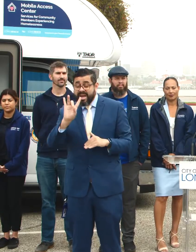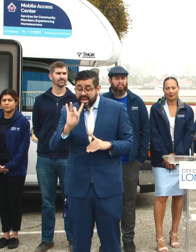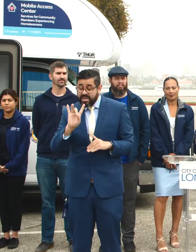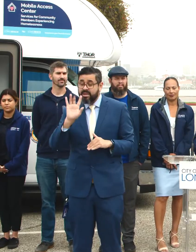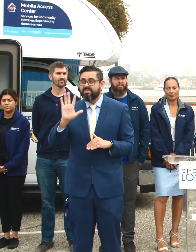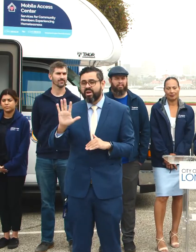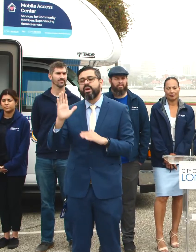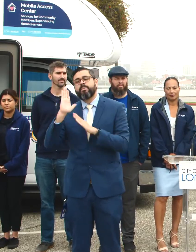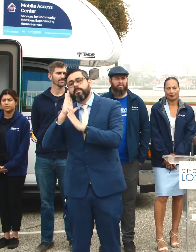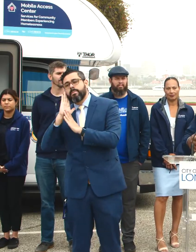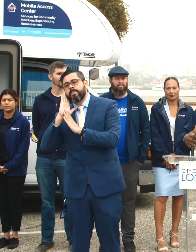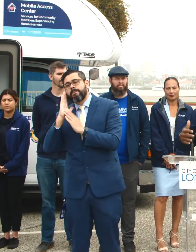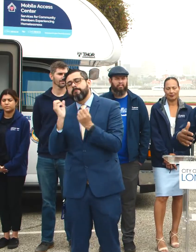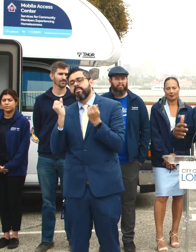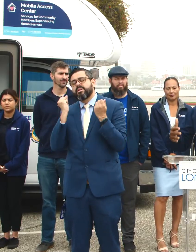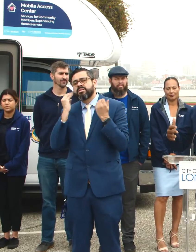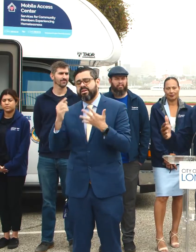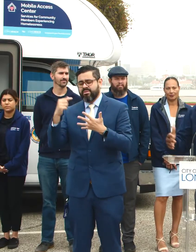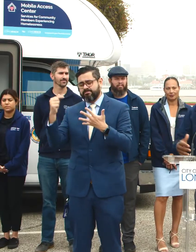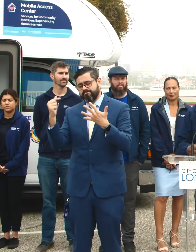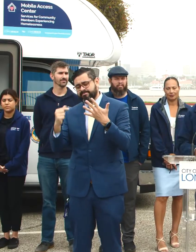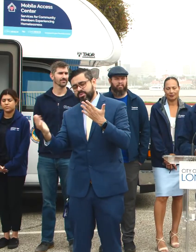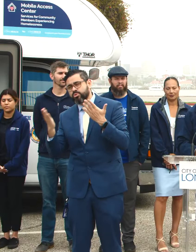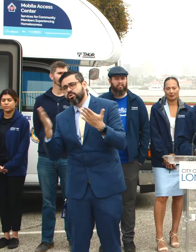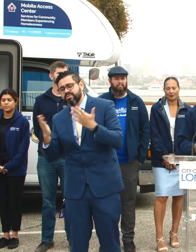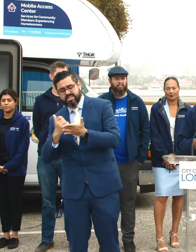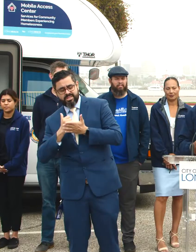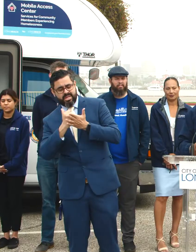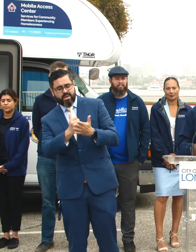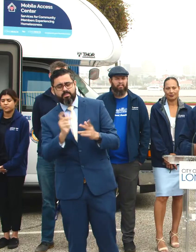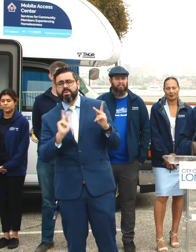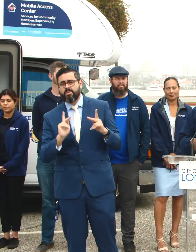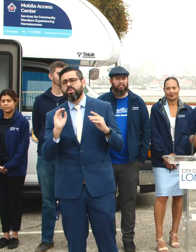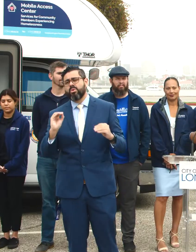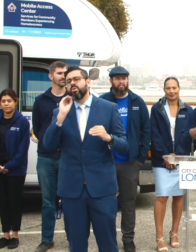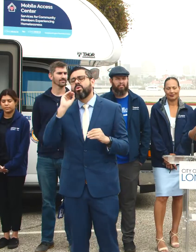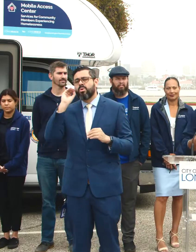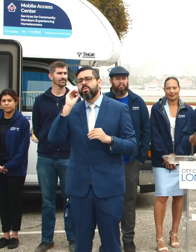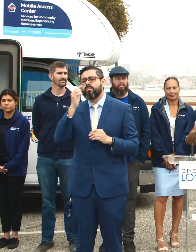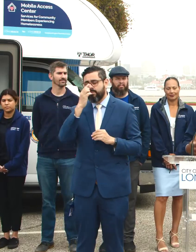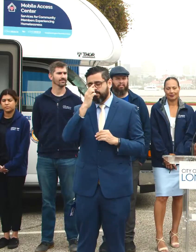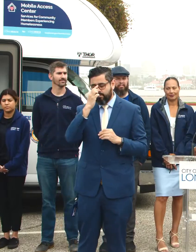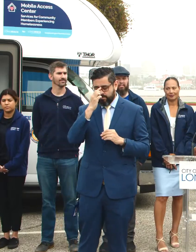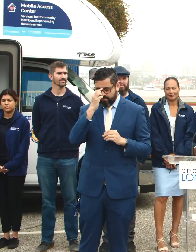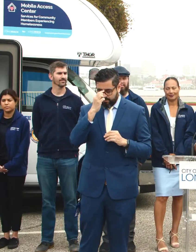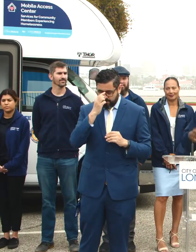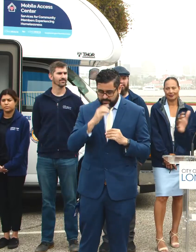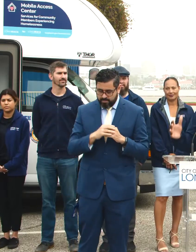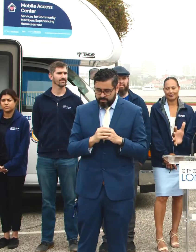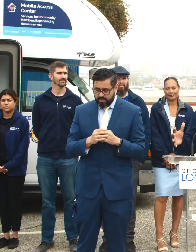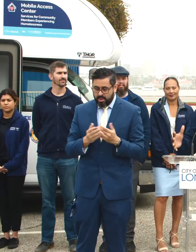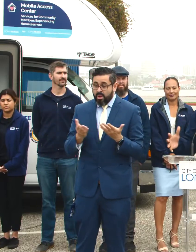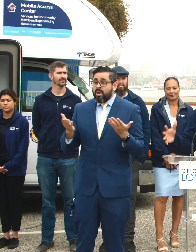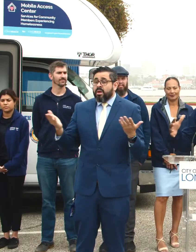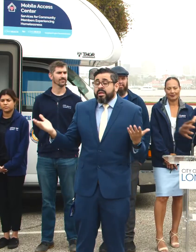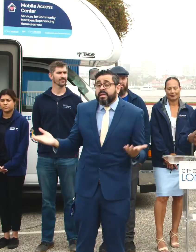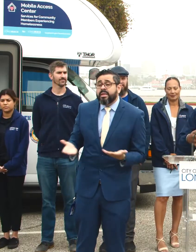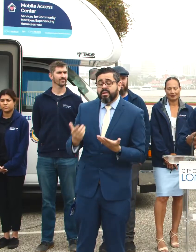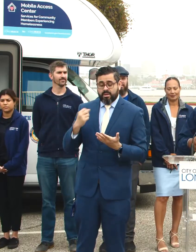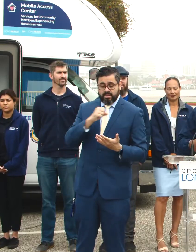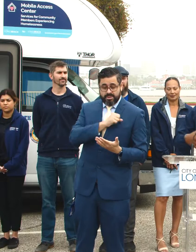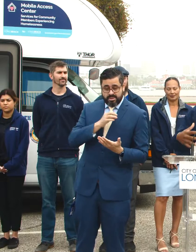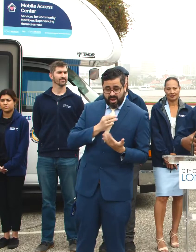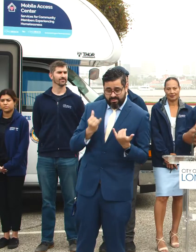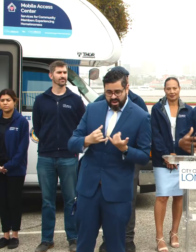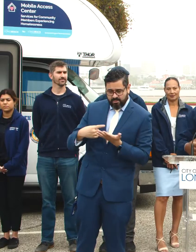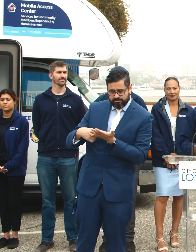beds and several amenities through July 28th, 2023. In fact, while we are here with you, staff from across the city are